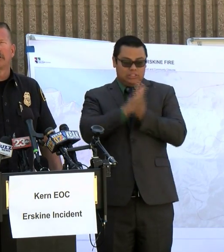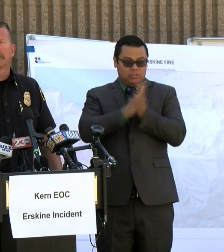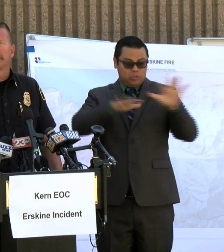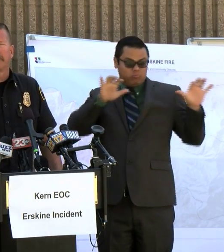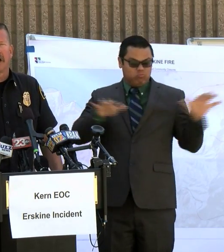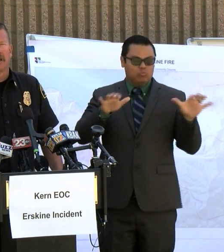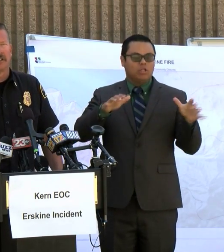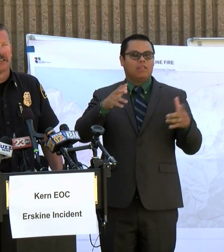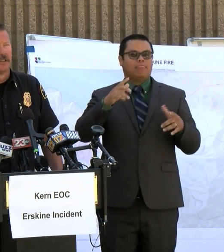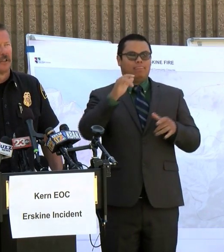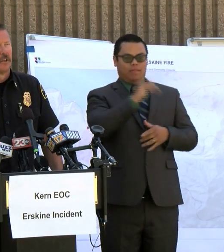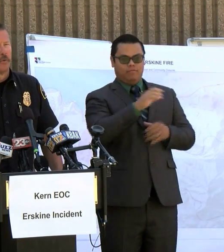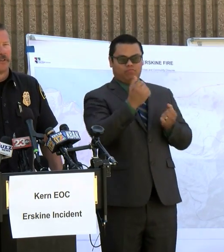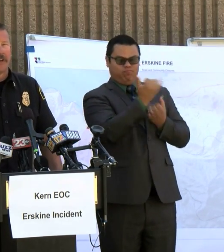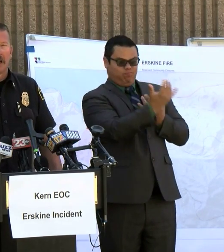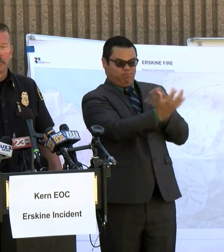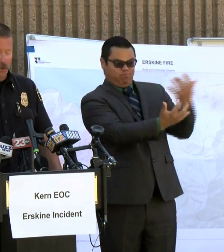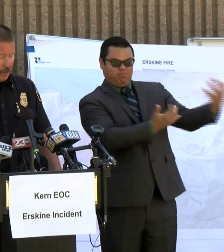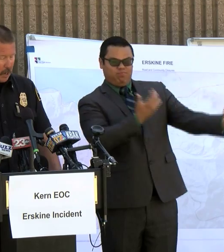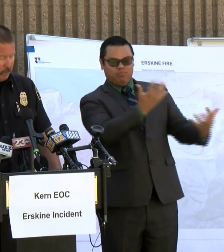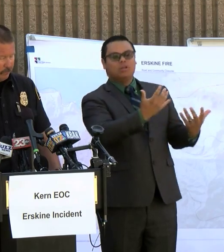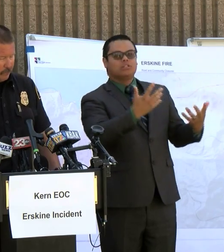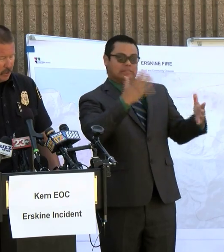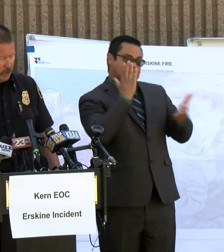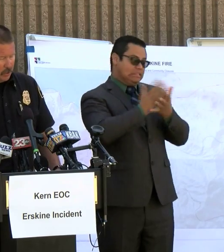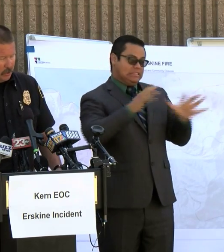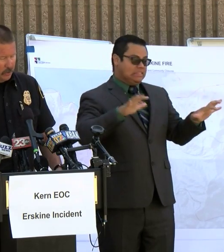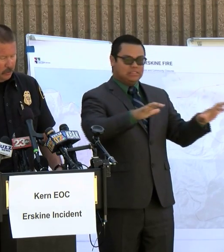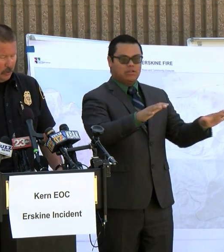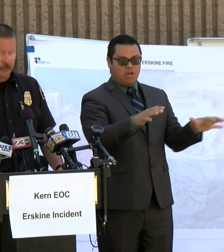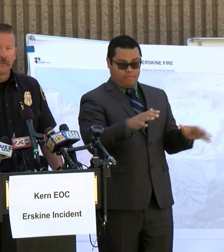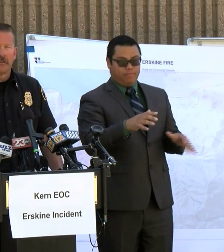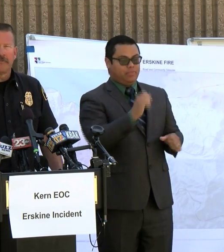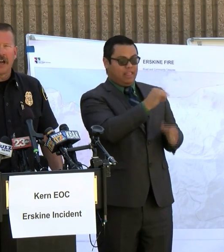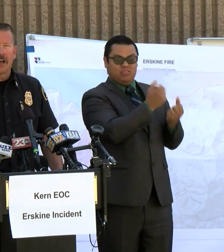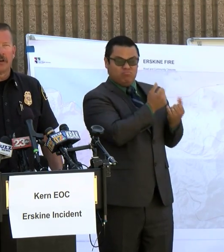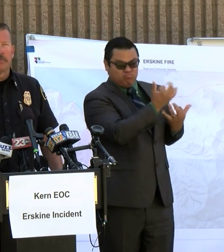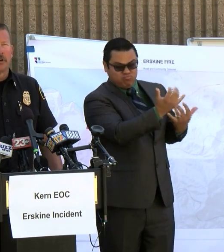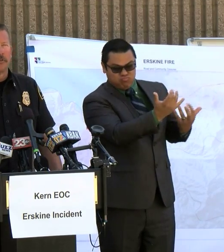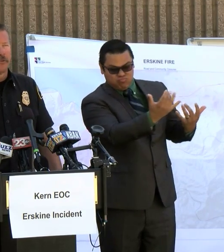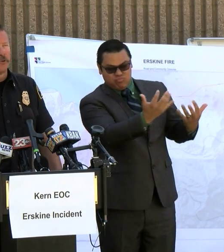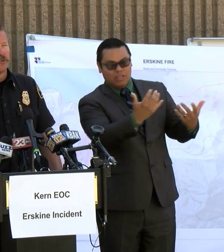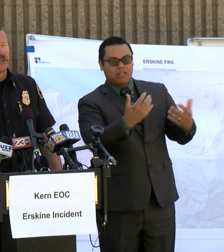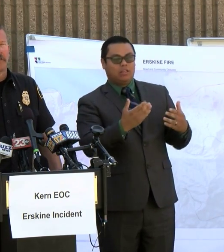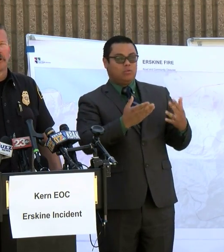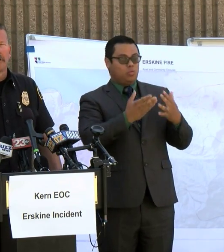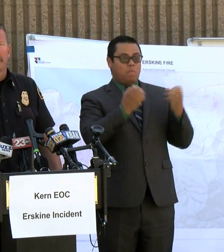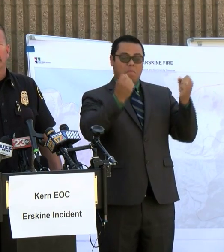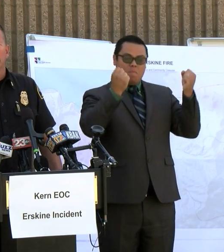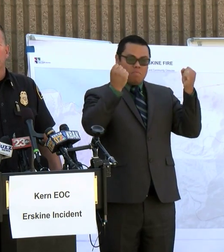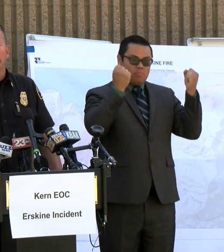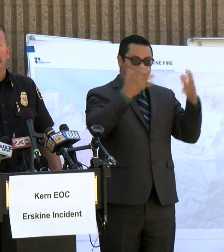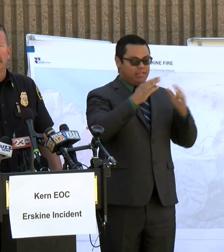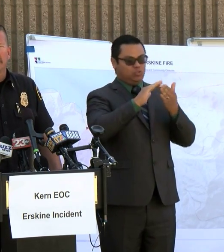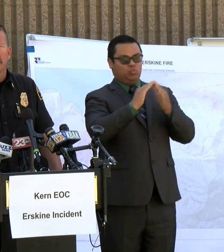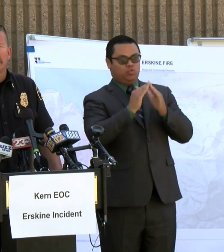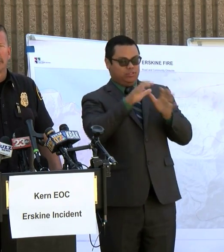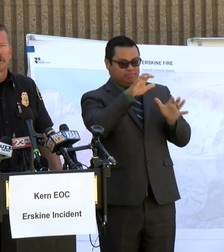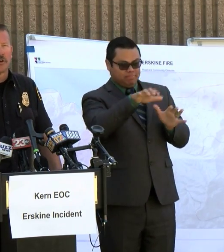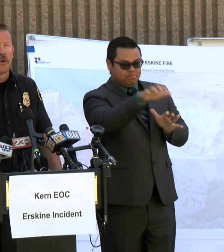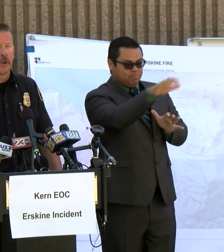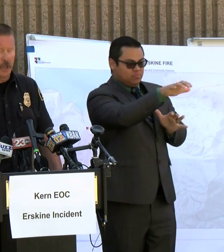the Erskine fire. When the fire broke out, this wind-driven fire burned through several of our